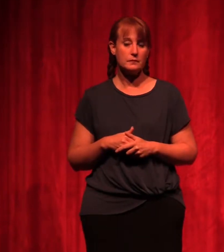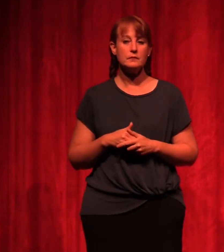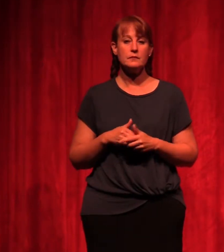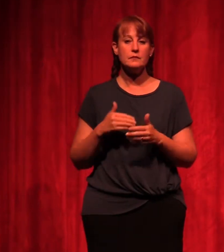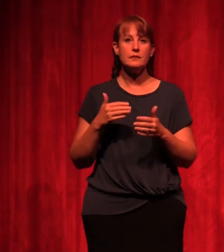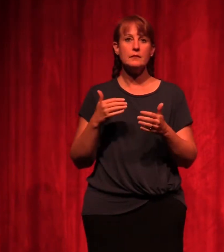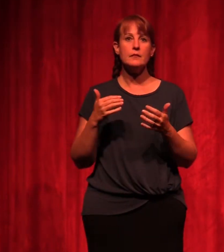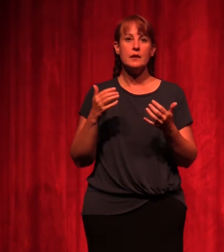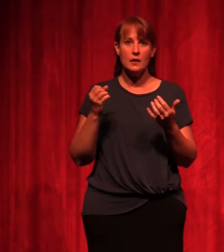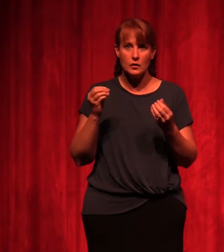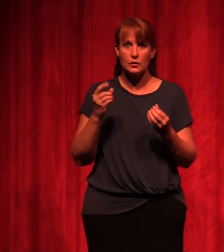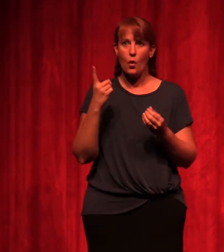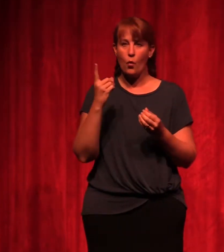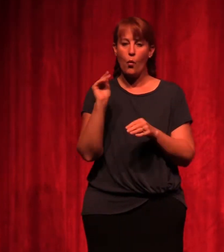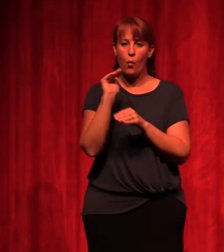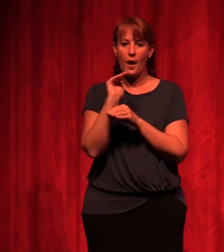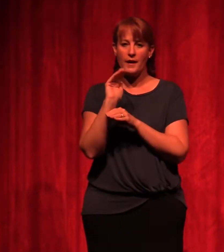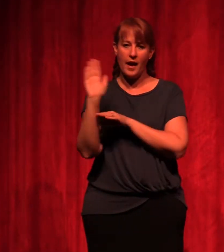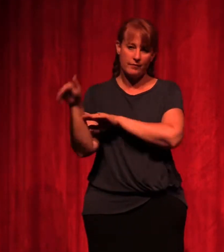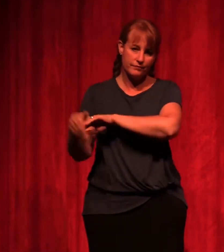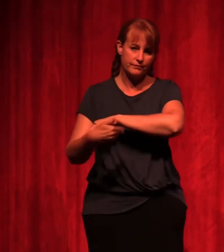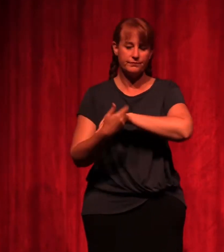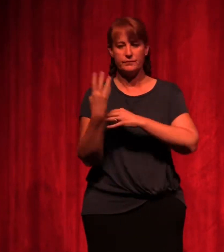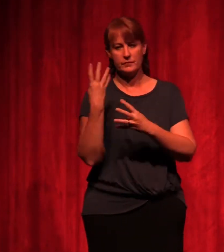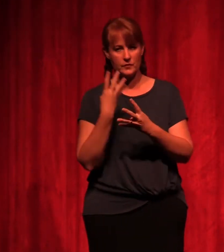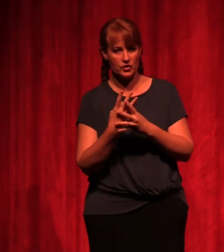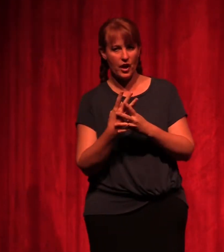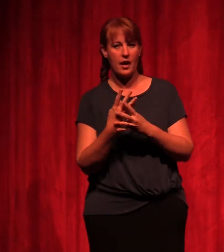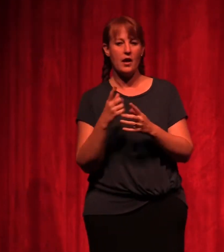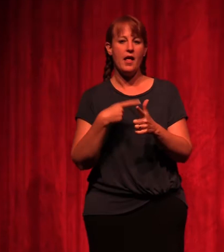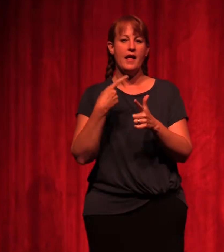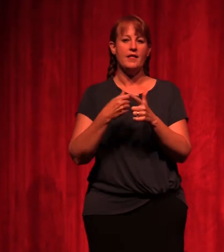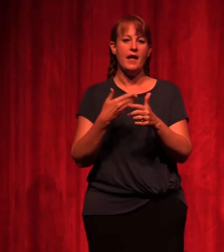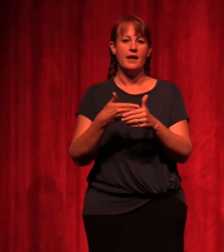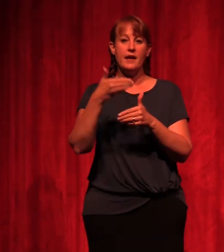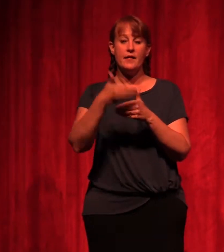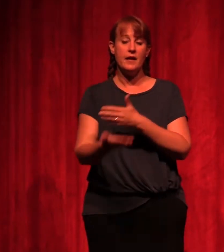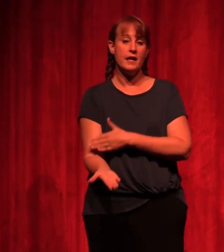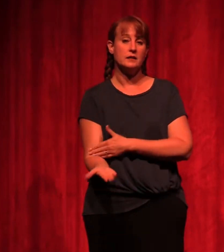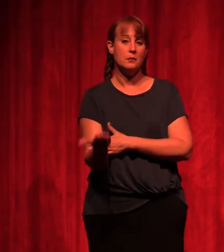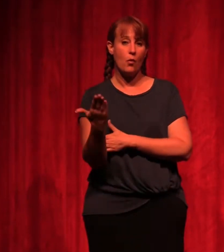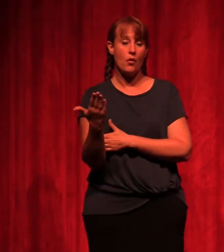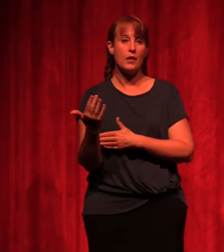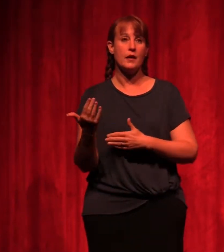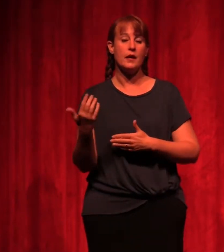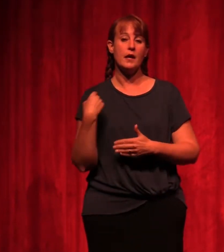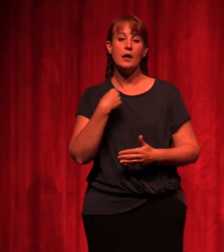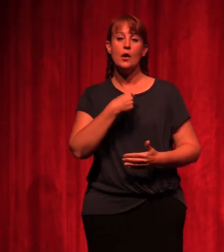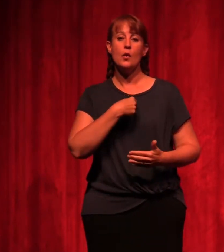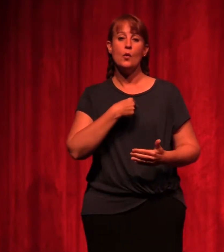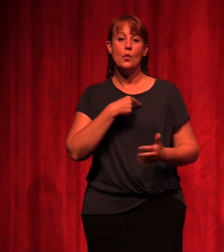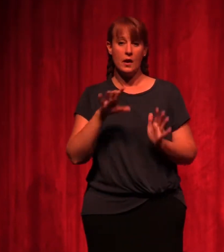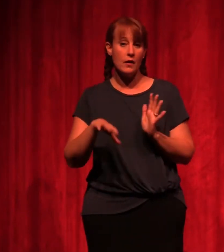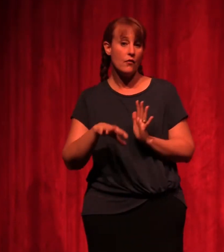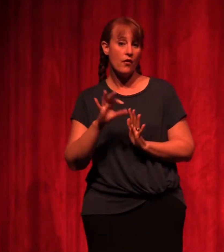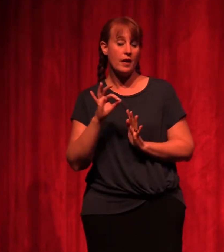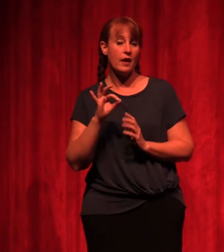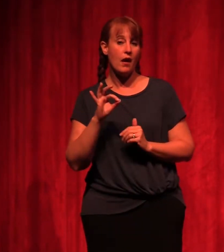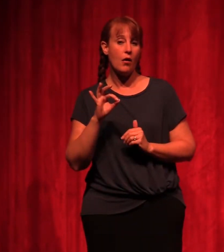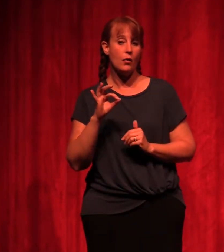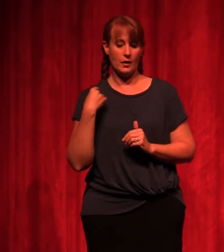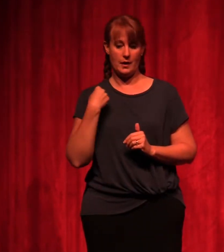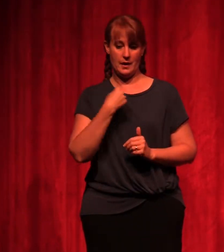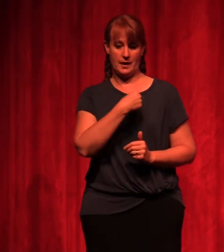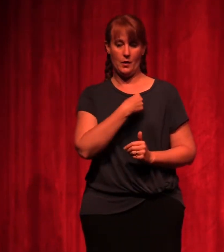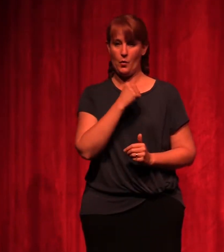And we spent the night in jail, and then the next morning, we find out that